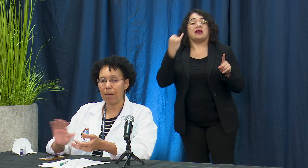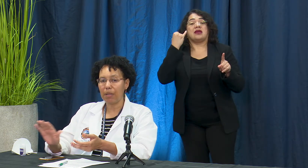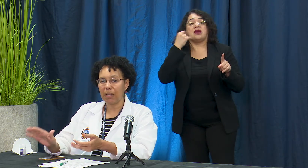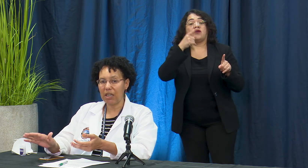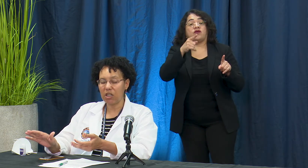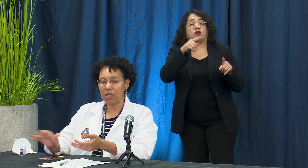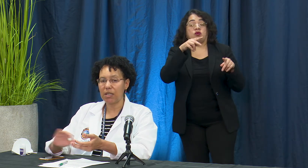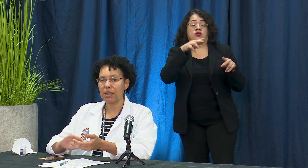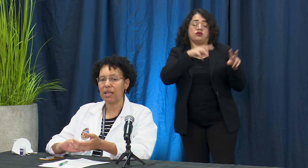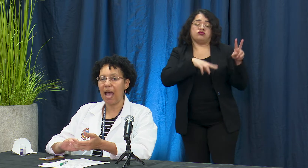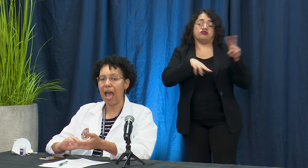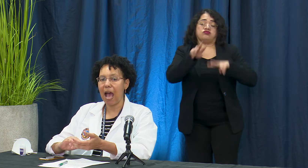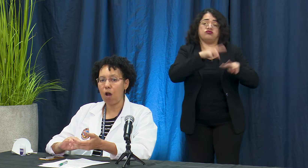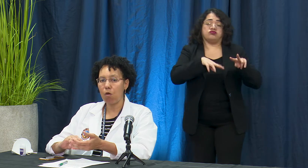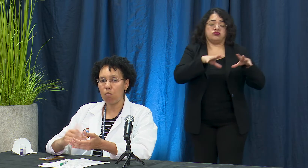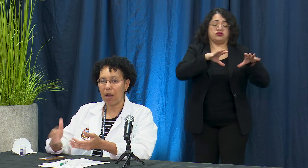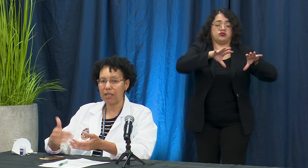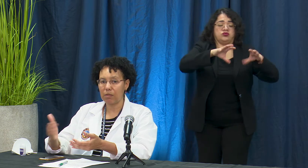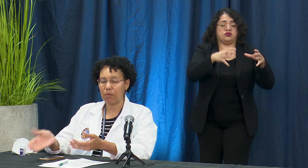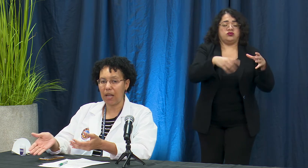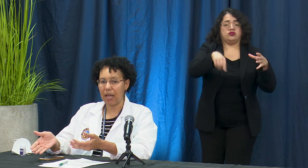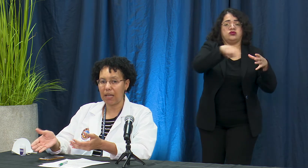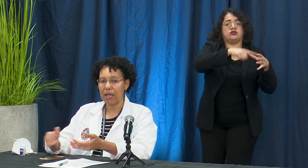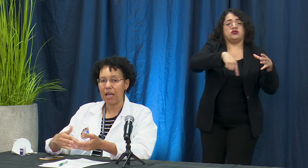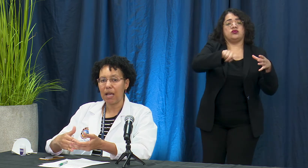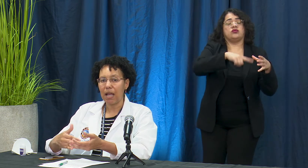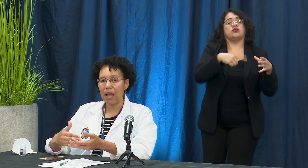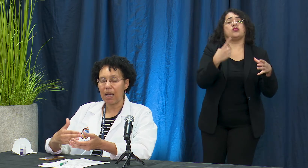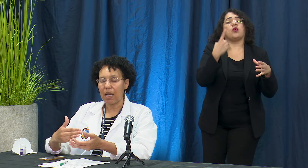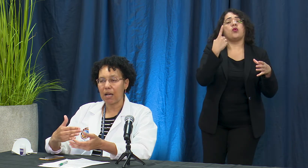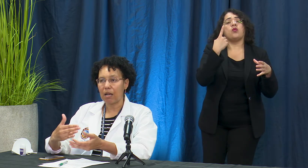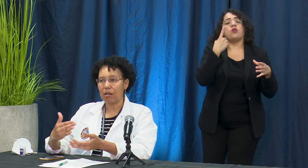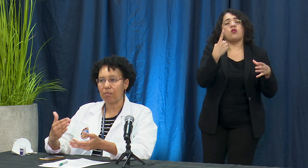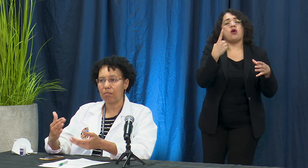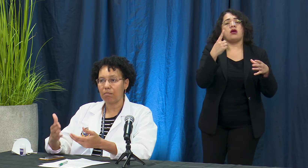or a population to see how widespread